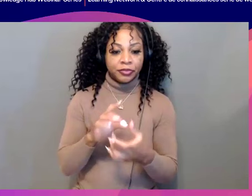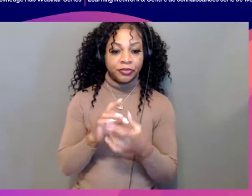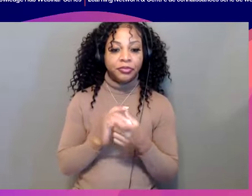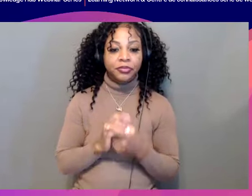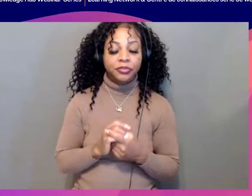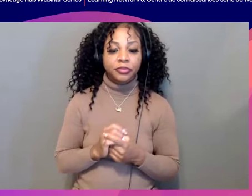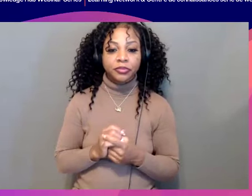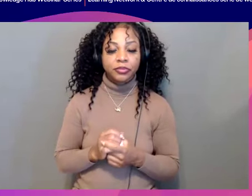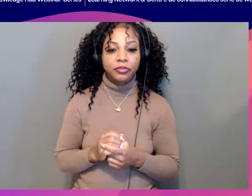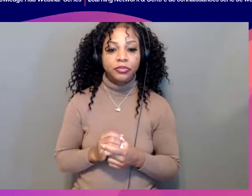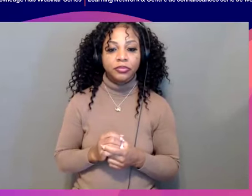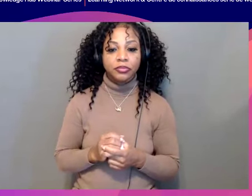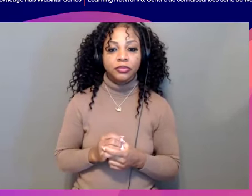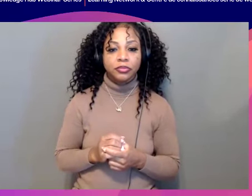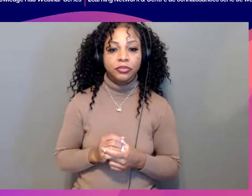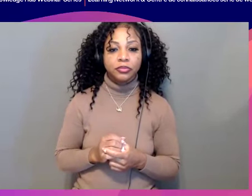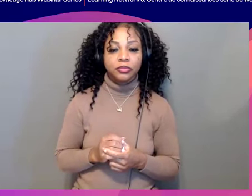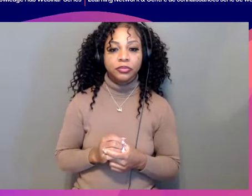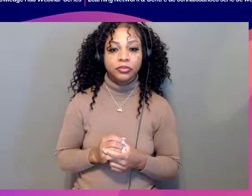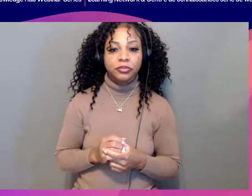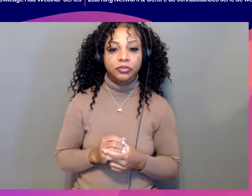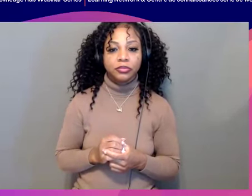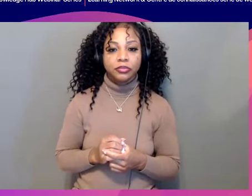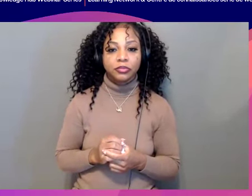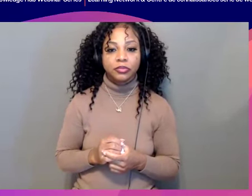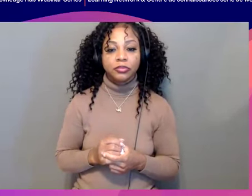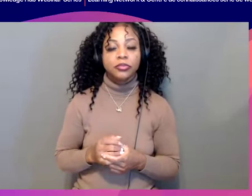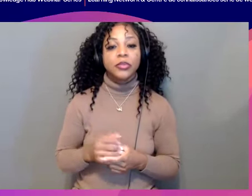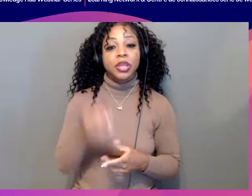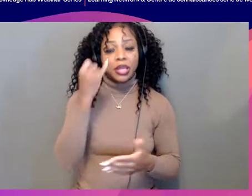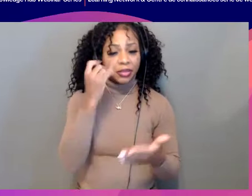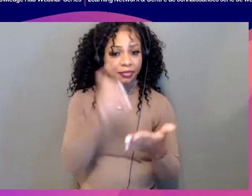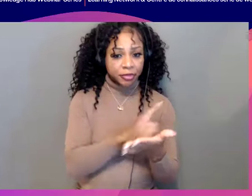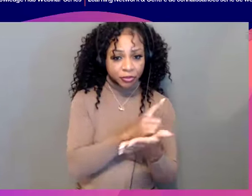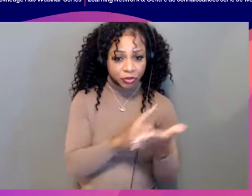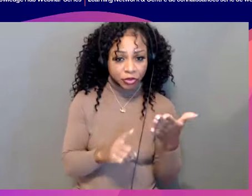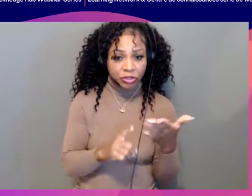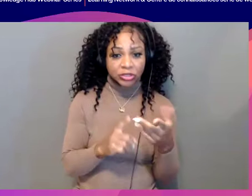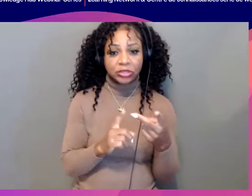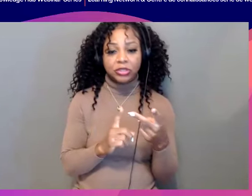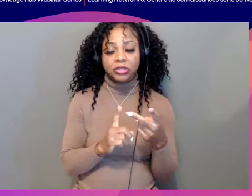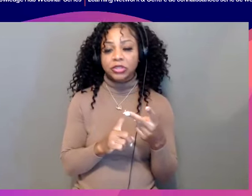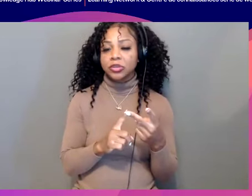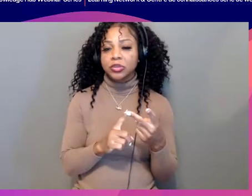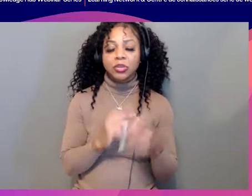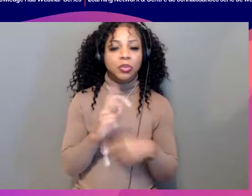the steps that needs to be taken when there is discriminations, and what strategies